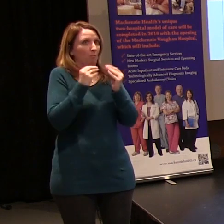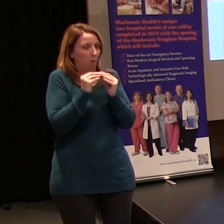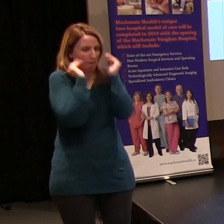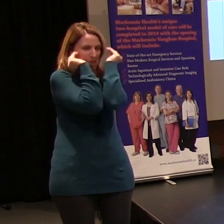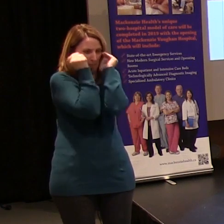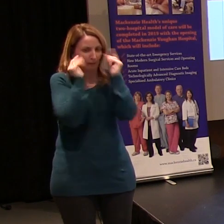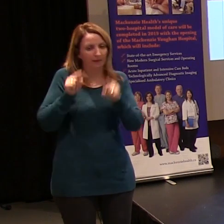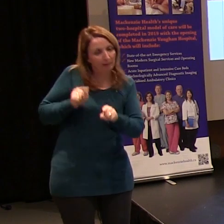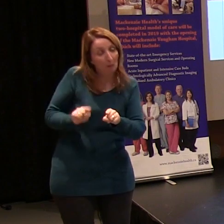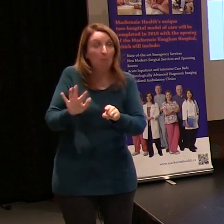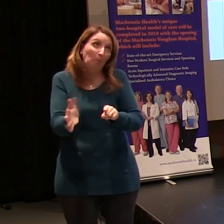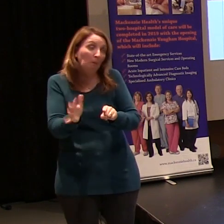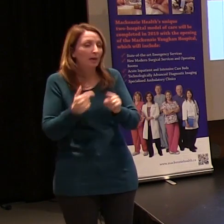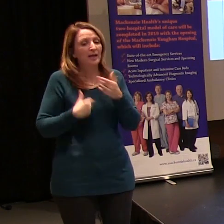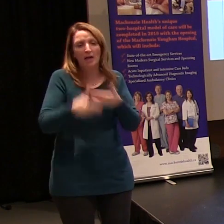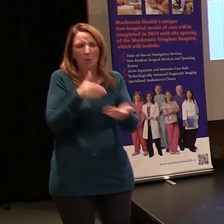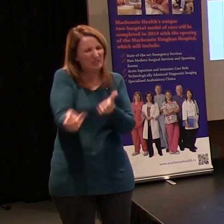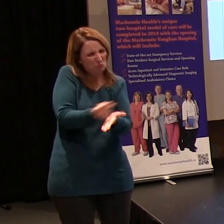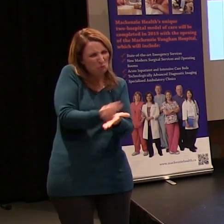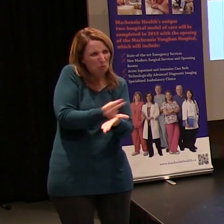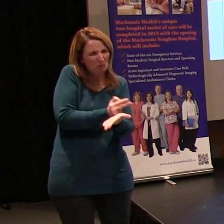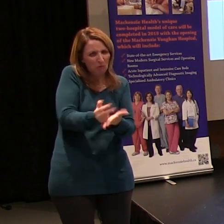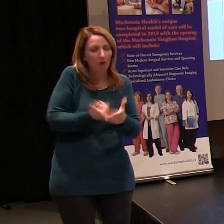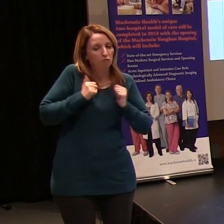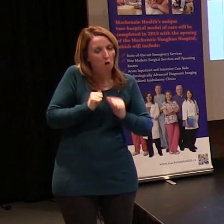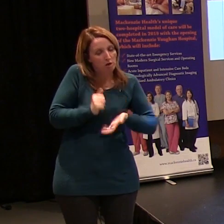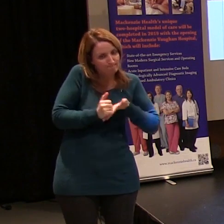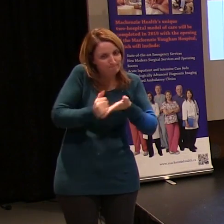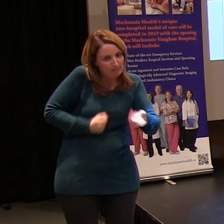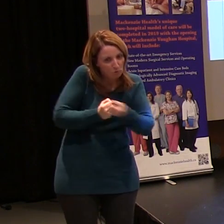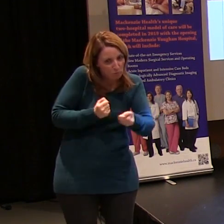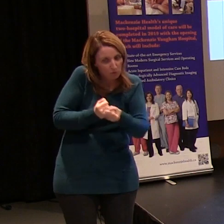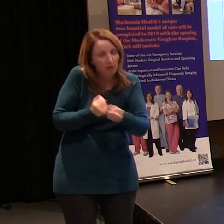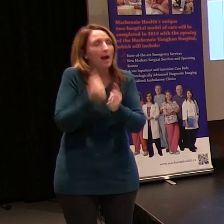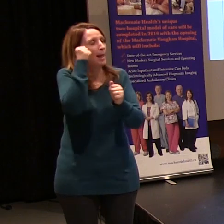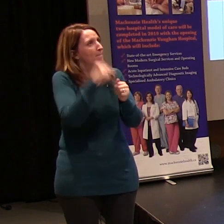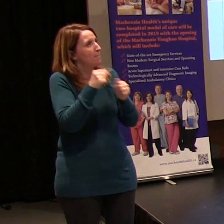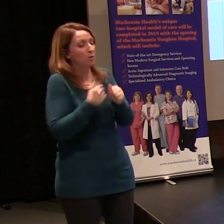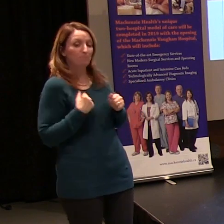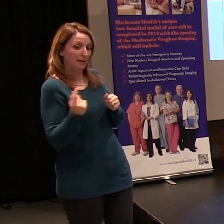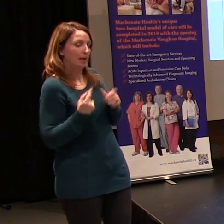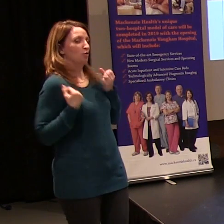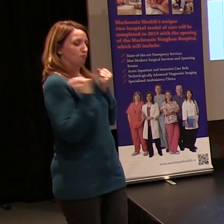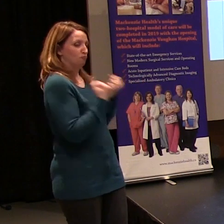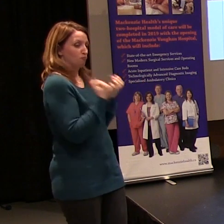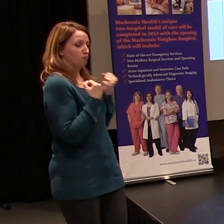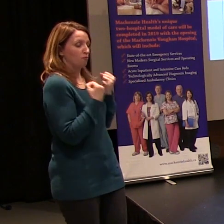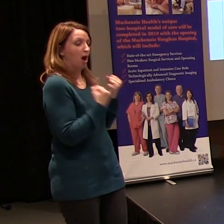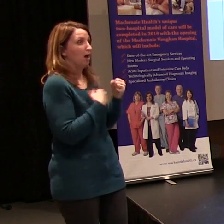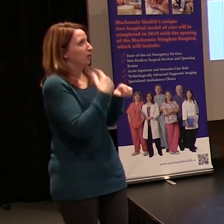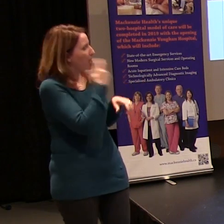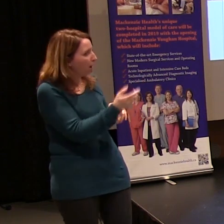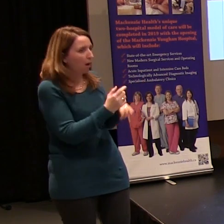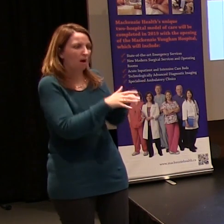And finally you're doing that for 2 weeks, 3 weeks, and then you're driving. I remember I driving and I'm in the rush hour and I'm stuck